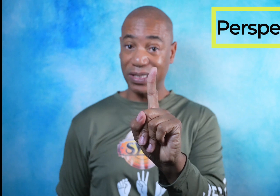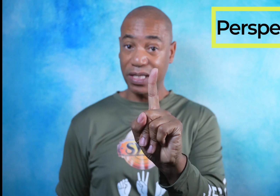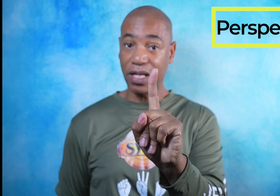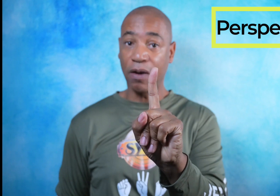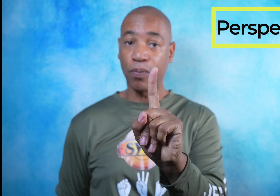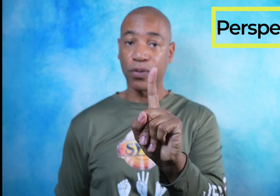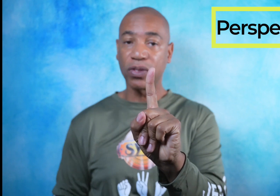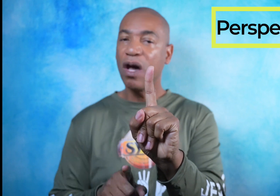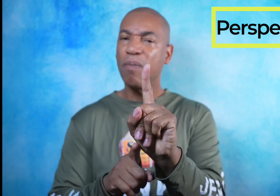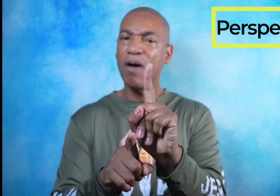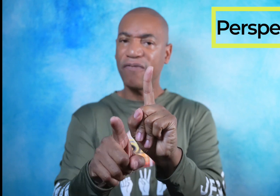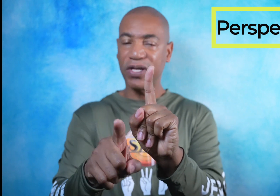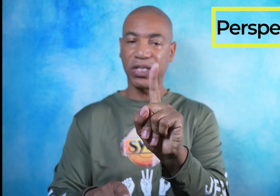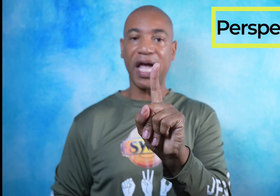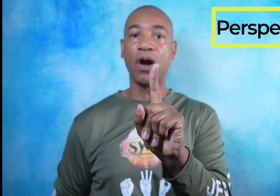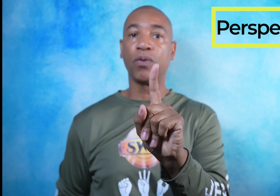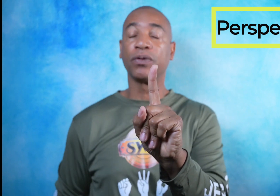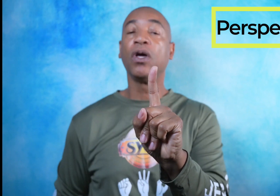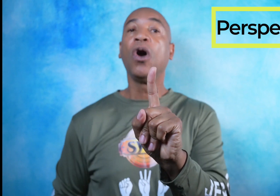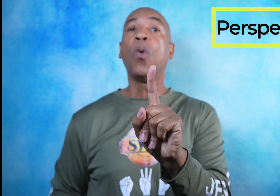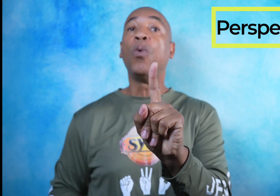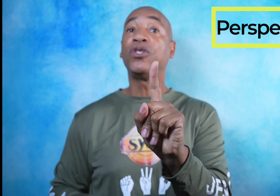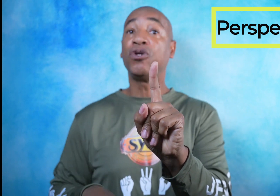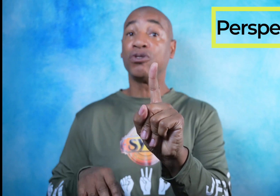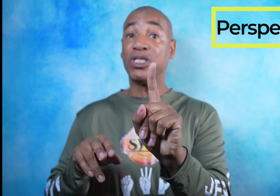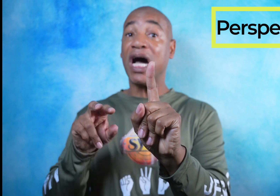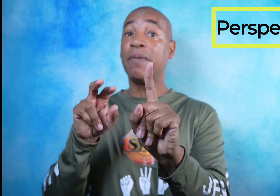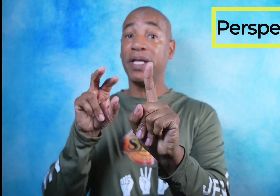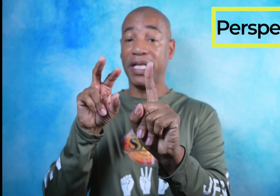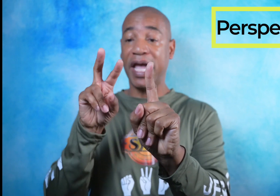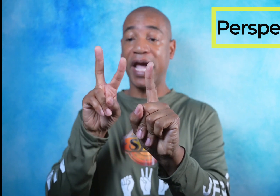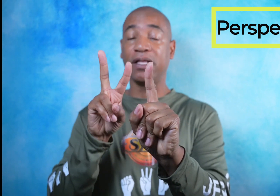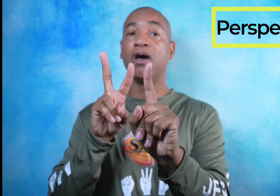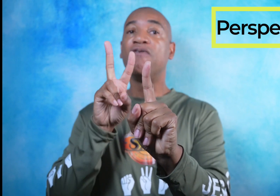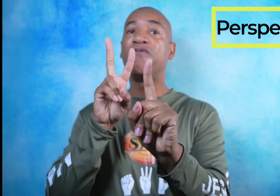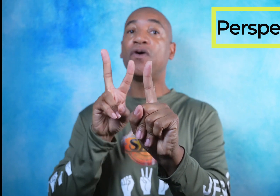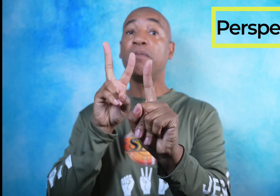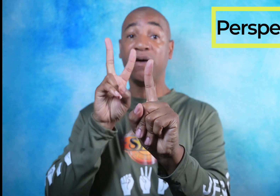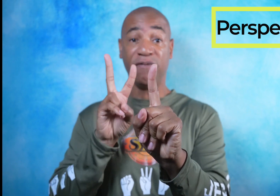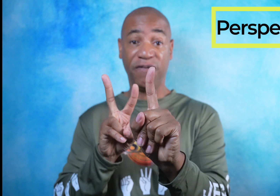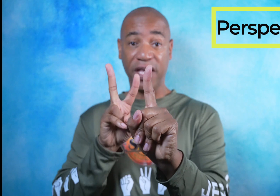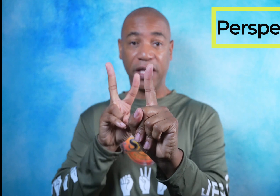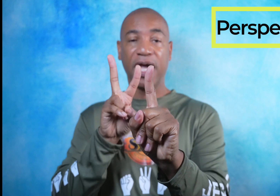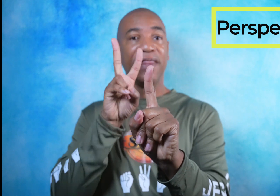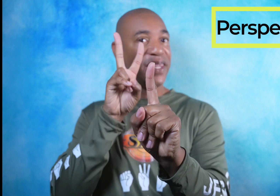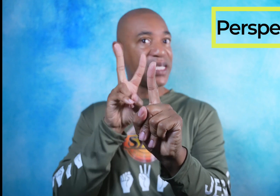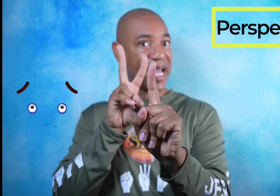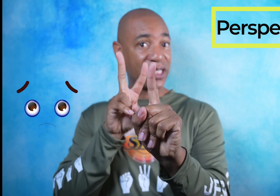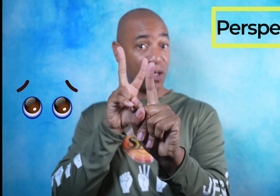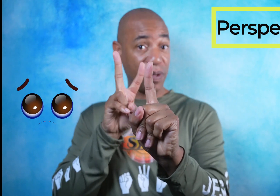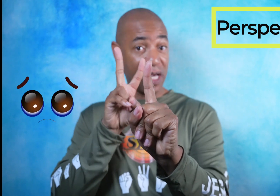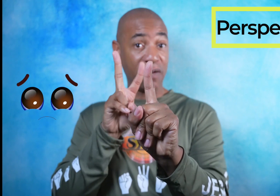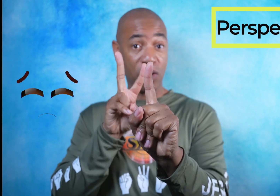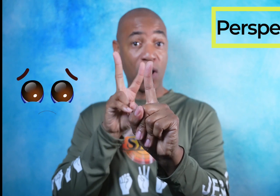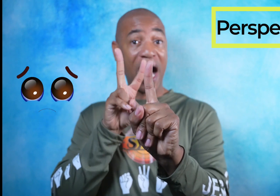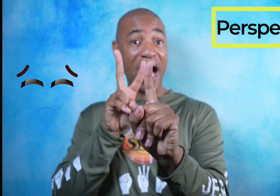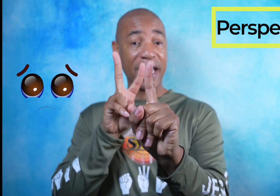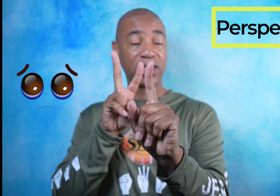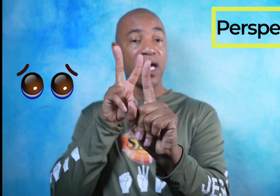extended upwards, palm facing outward. With your dominant hand, form a V. These actually become your eyes.